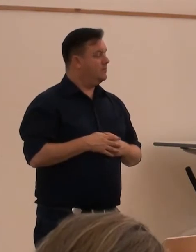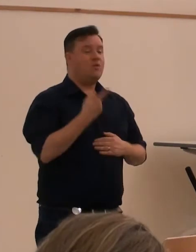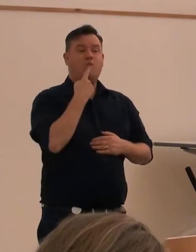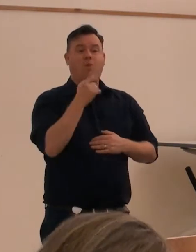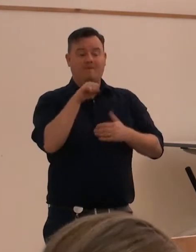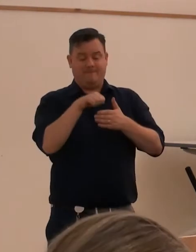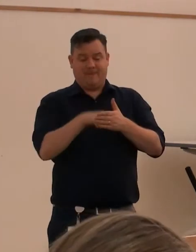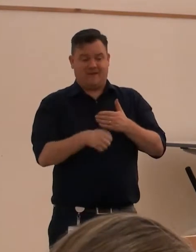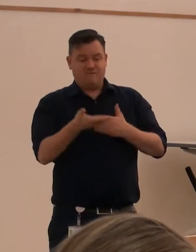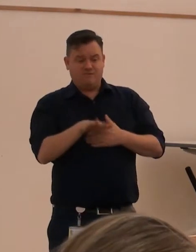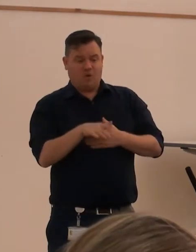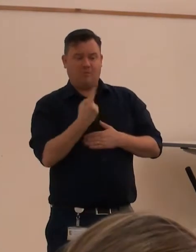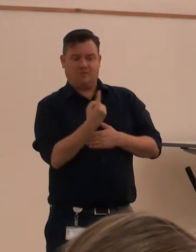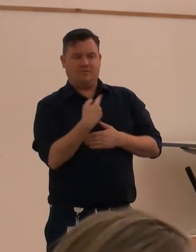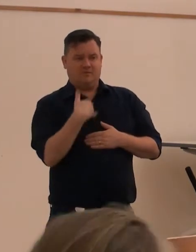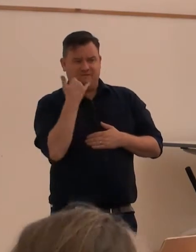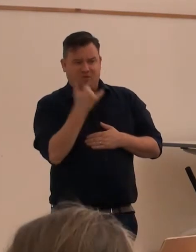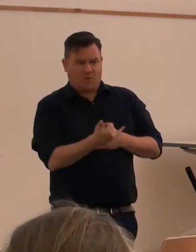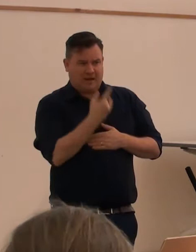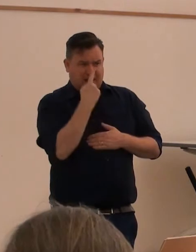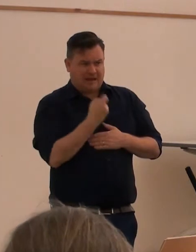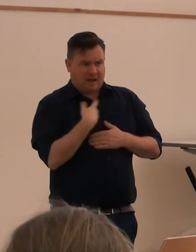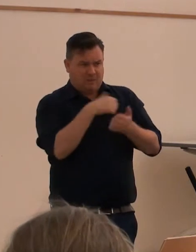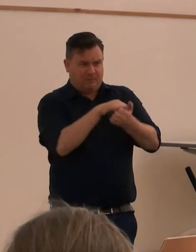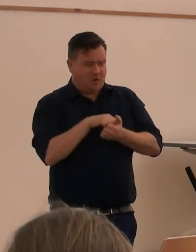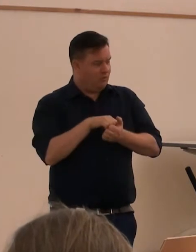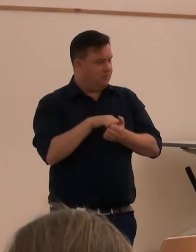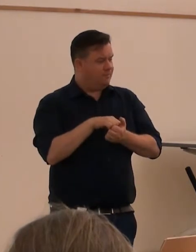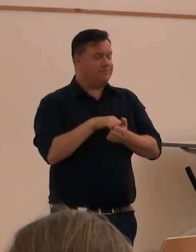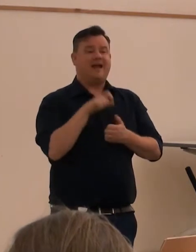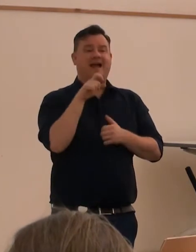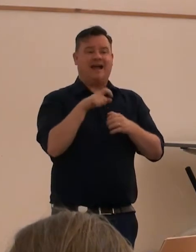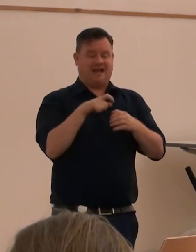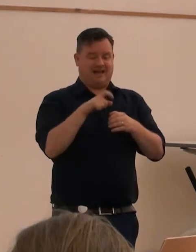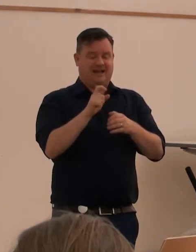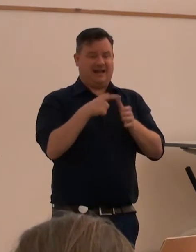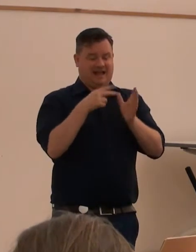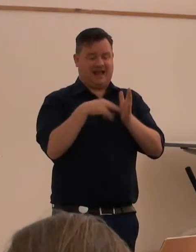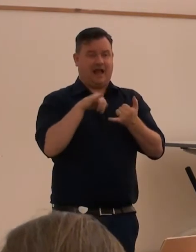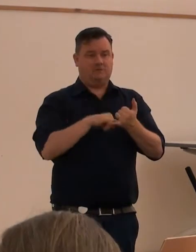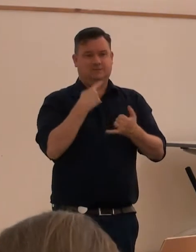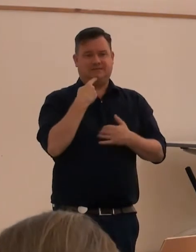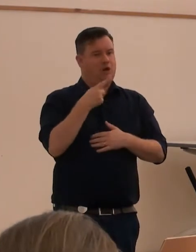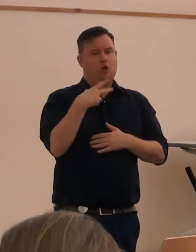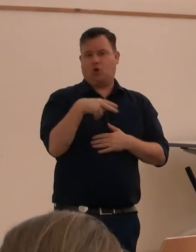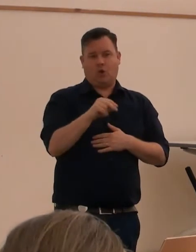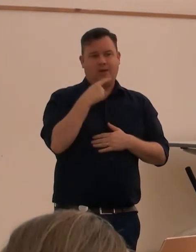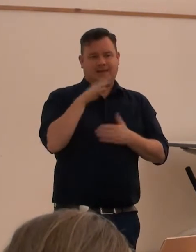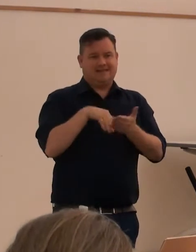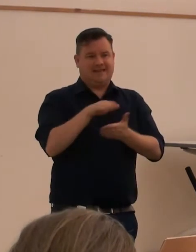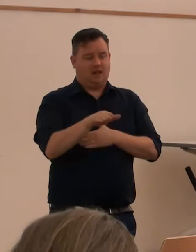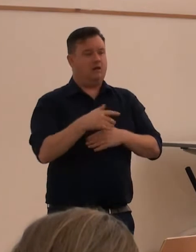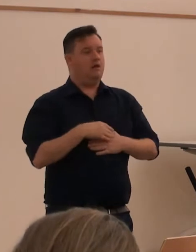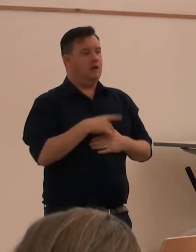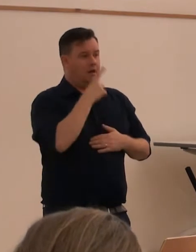from. And we ran up and said, can you loan us the cans? And the firm said, no, we can sell you the cans. And I said, okay, can